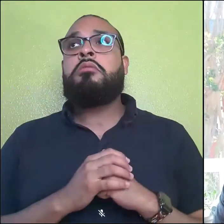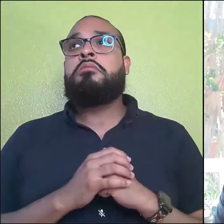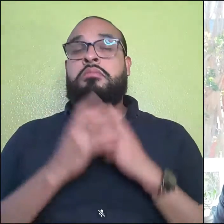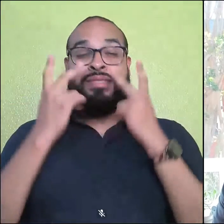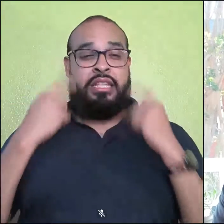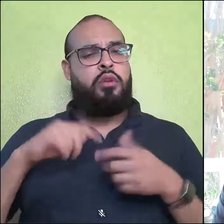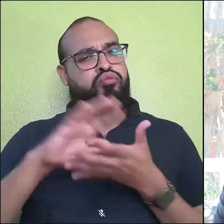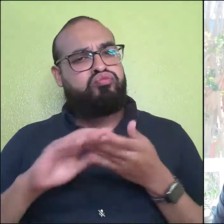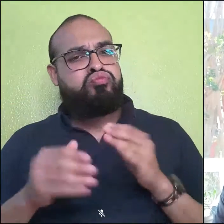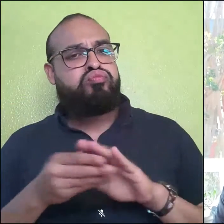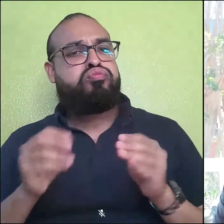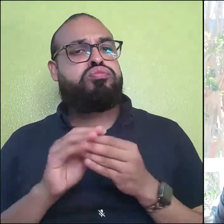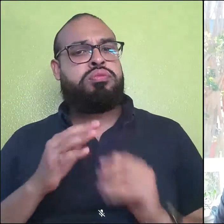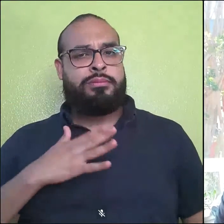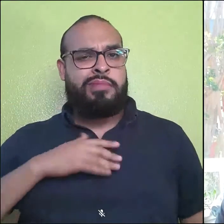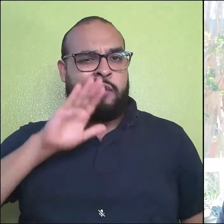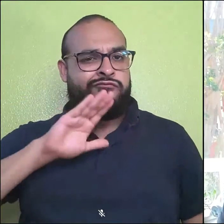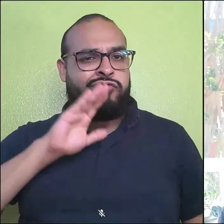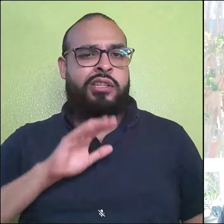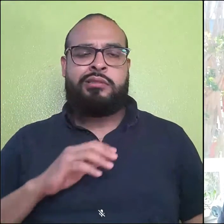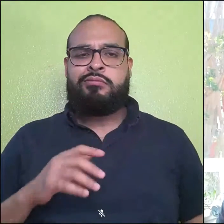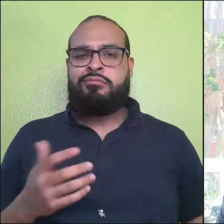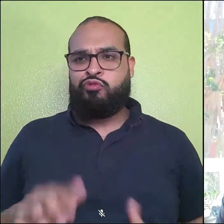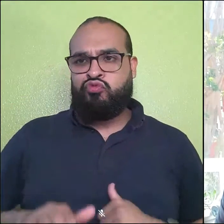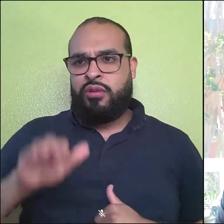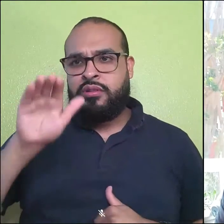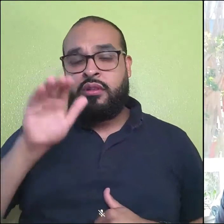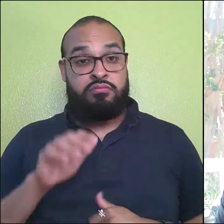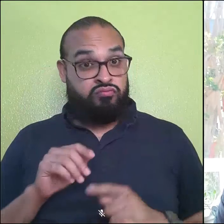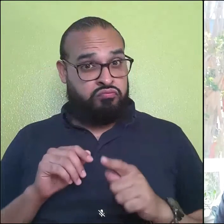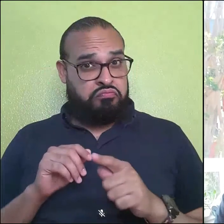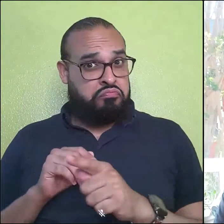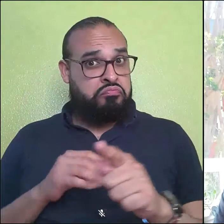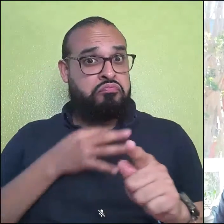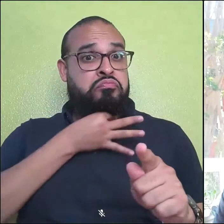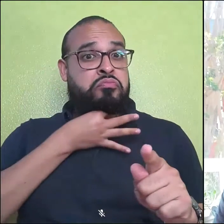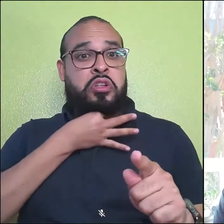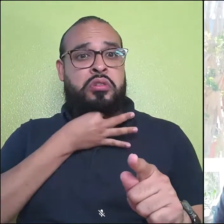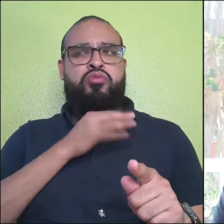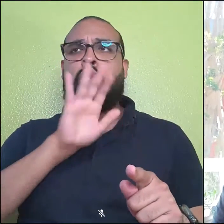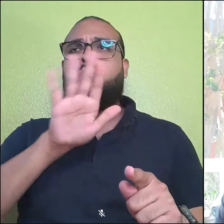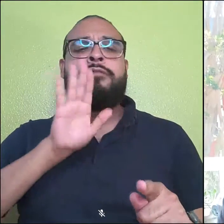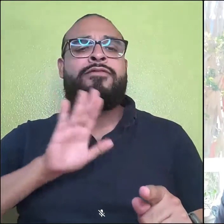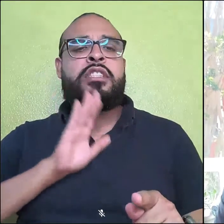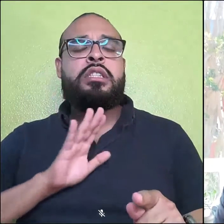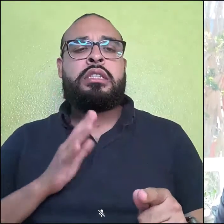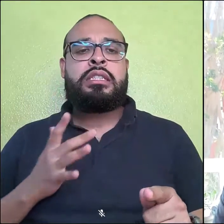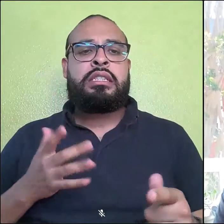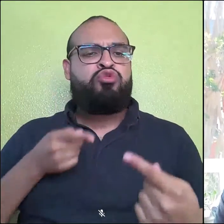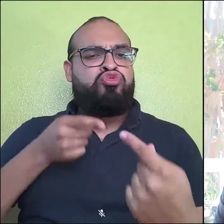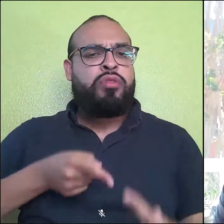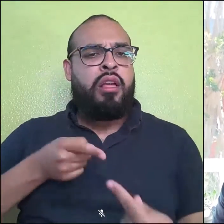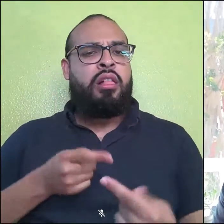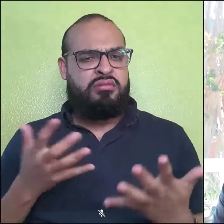up, what are maybe some of the challenges that you experience? And not that you have to share this. I mean, actually,